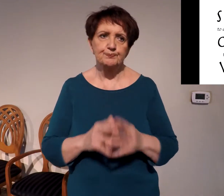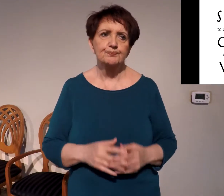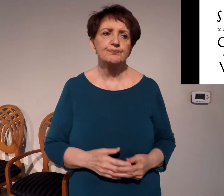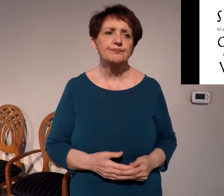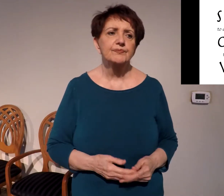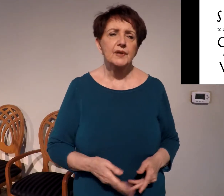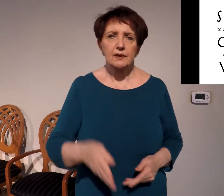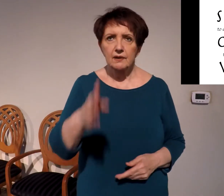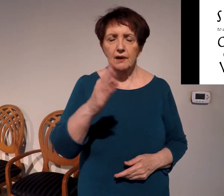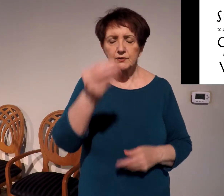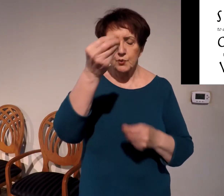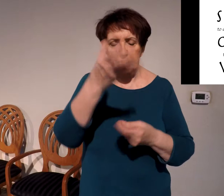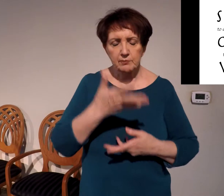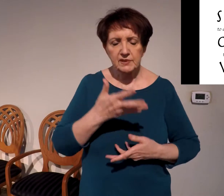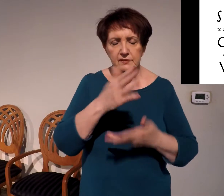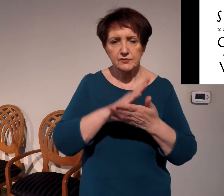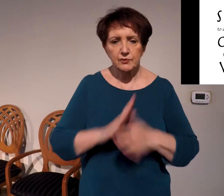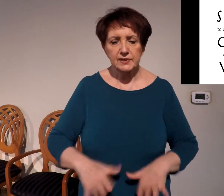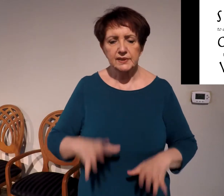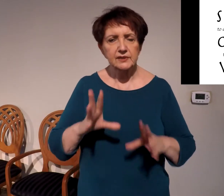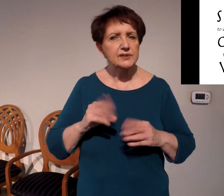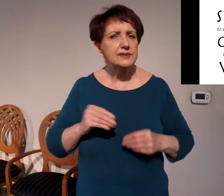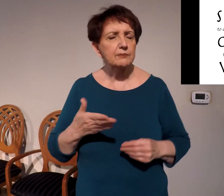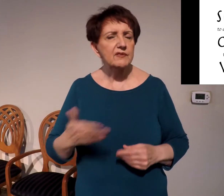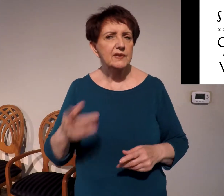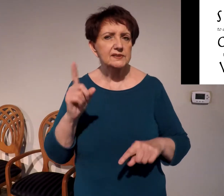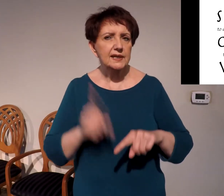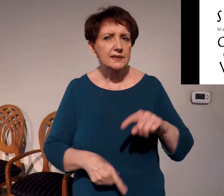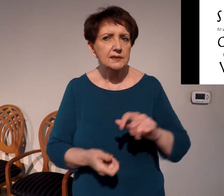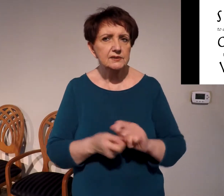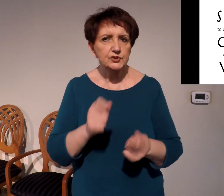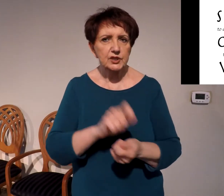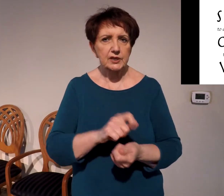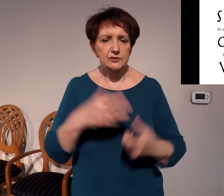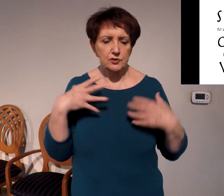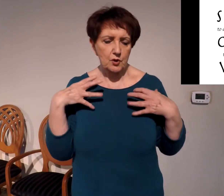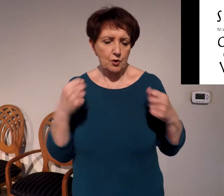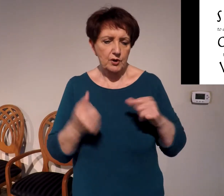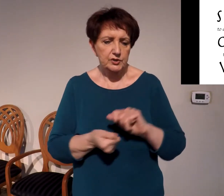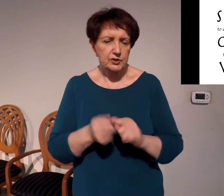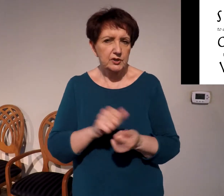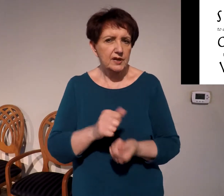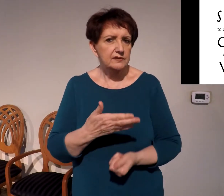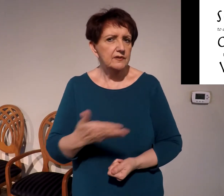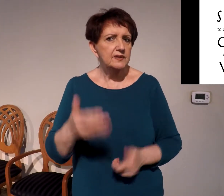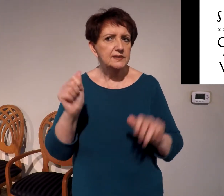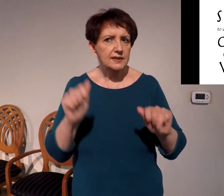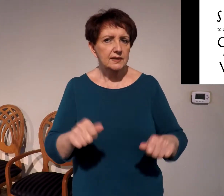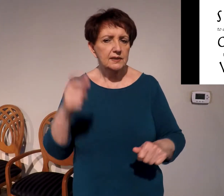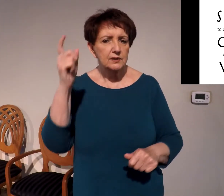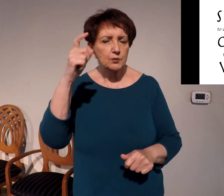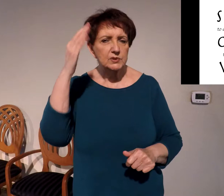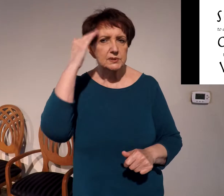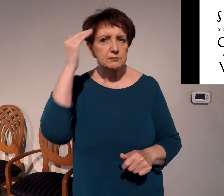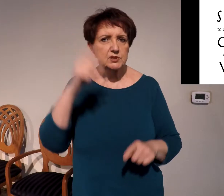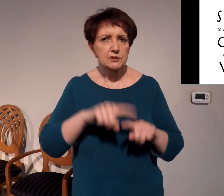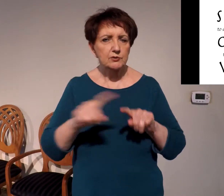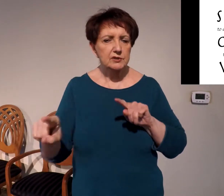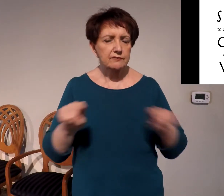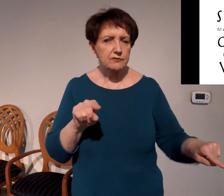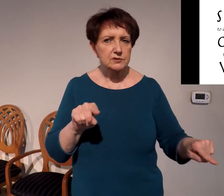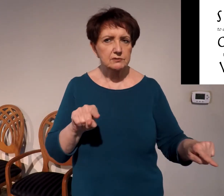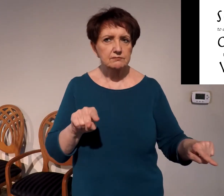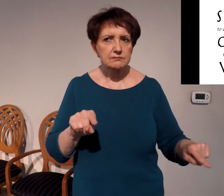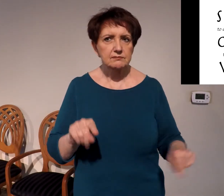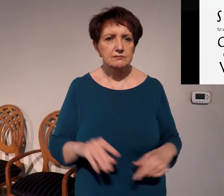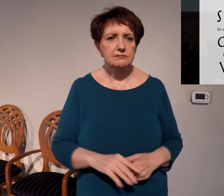prayer. God grant me the serenity to accept the things I cannot change, courage to change the things I can, and the wisdom to know the